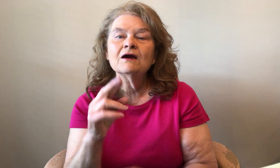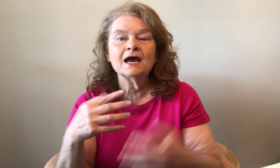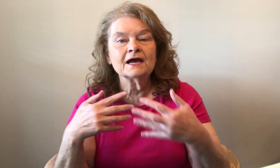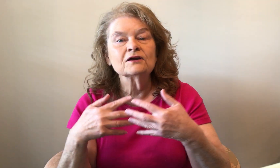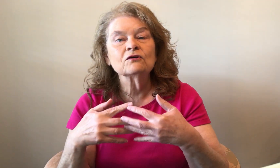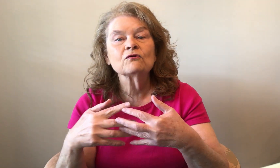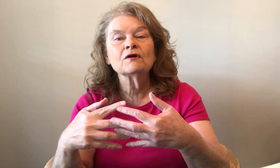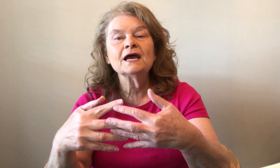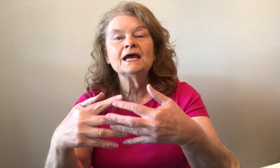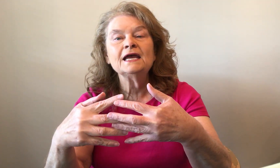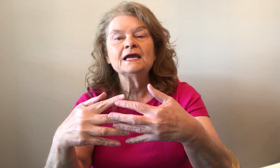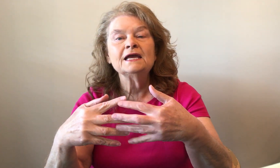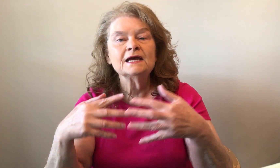a gray